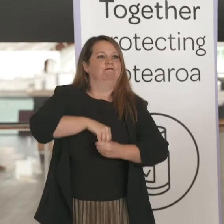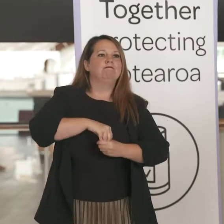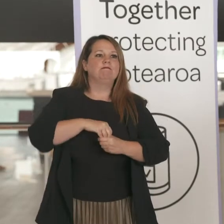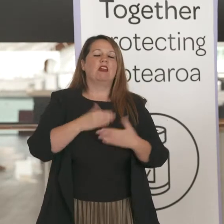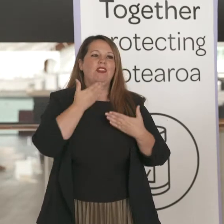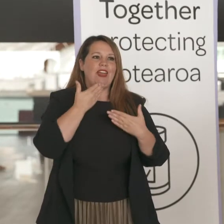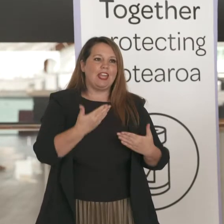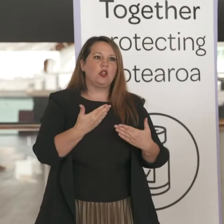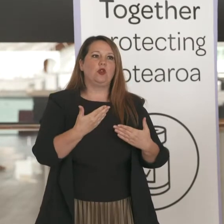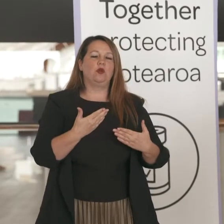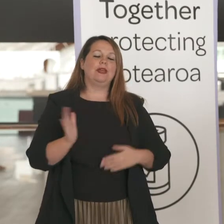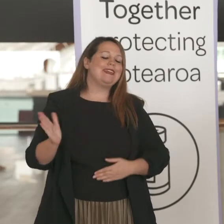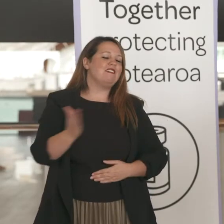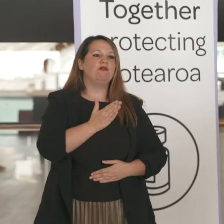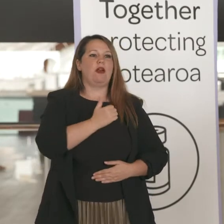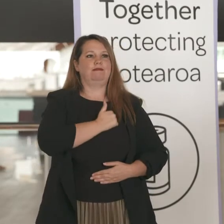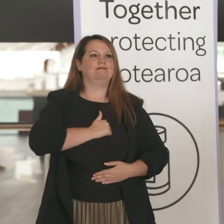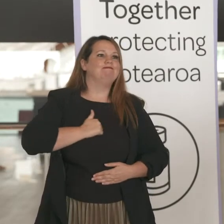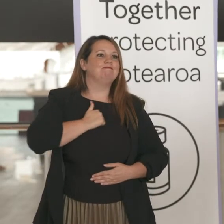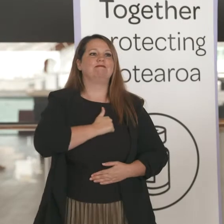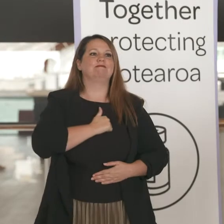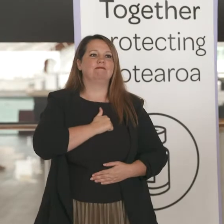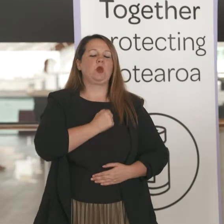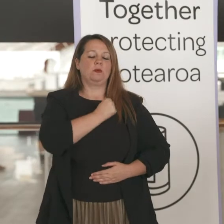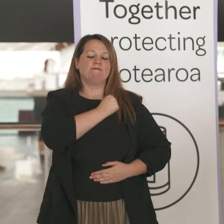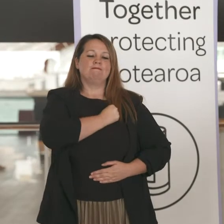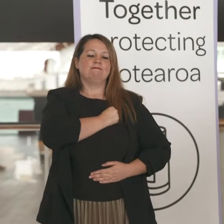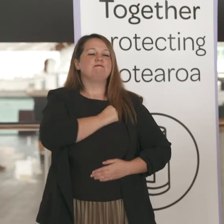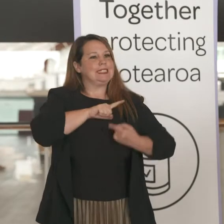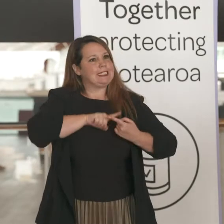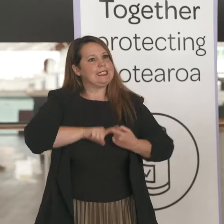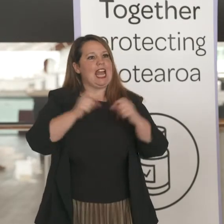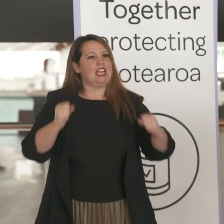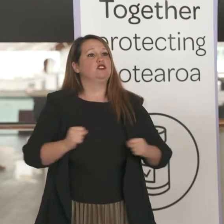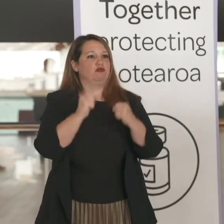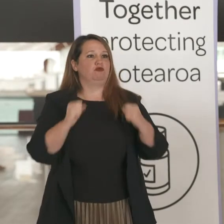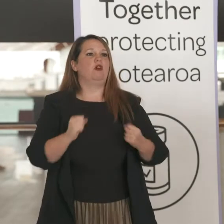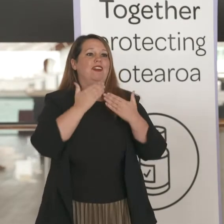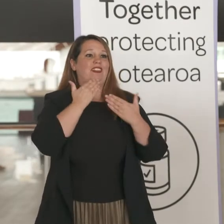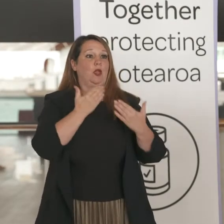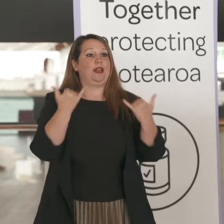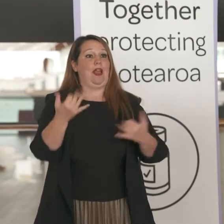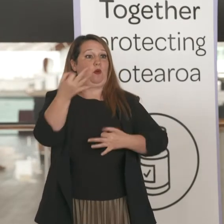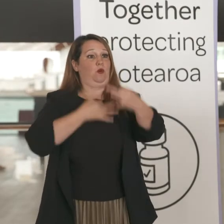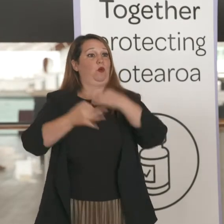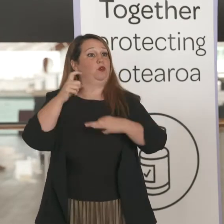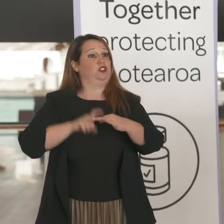us, and kia kaha, stay strong, and we're happy to take any questions.